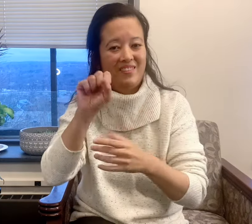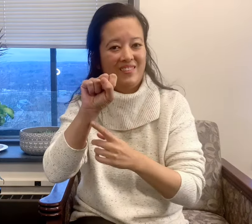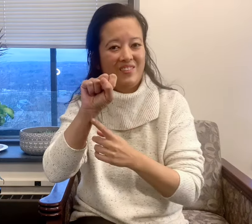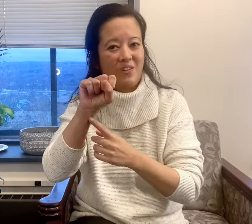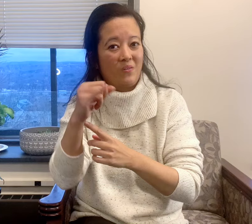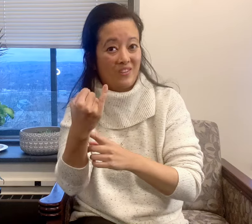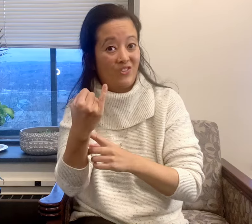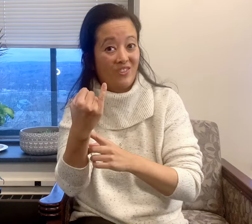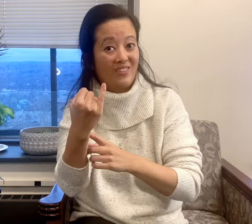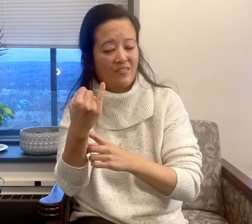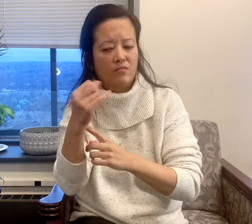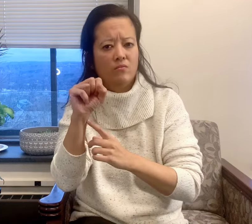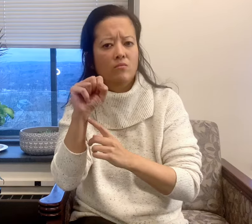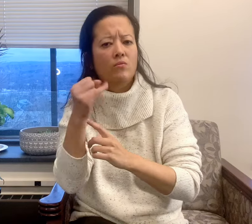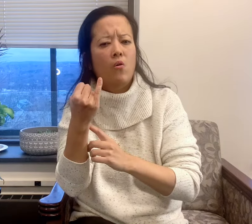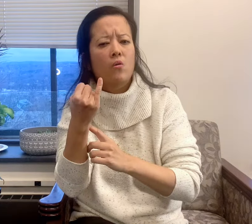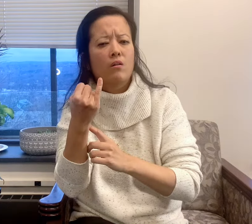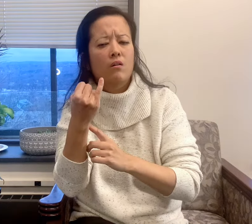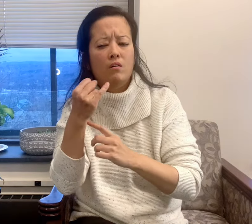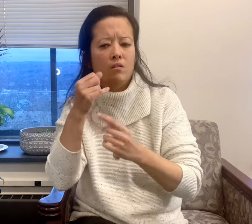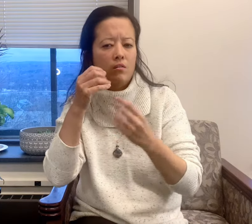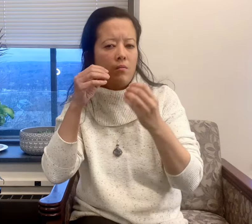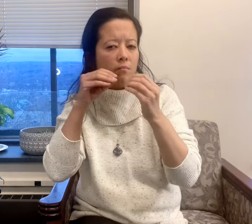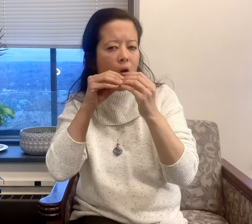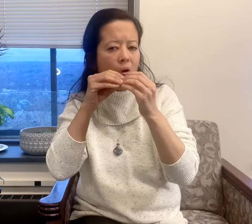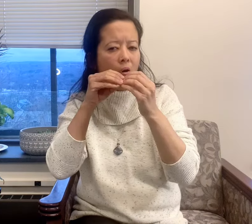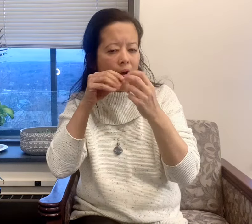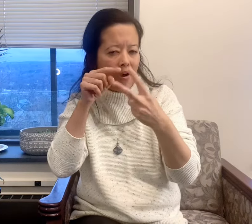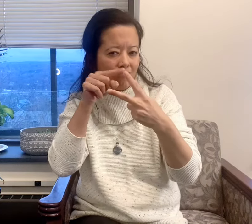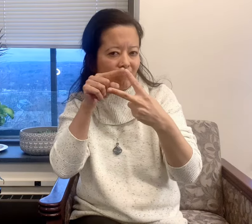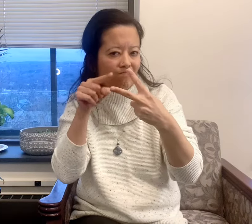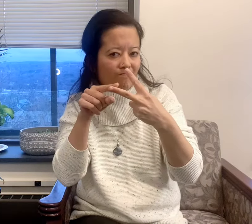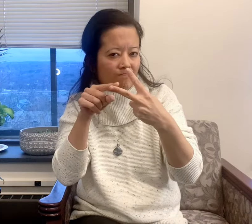also covers social justice, and you might wonder what that is.